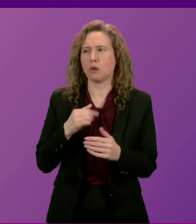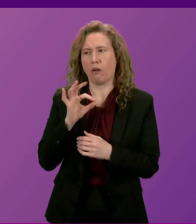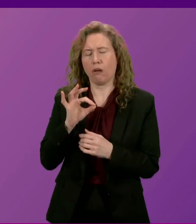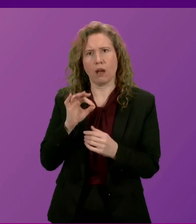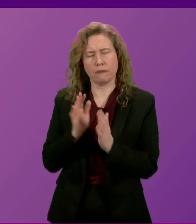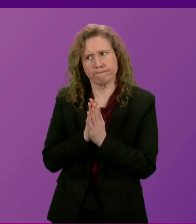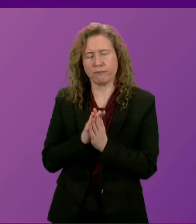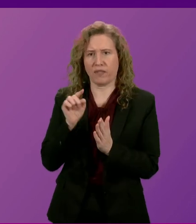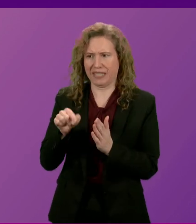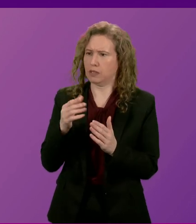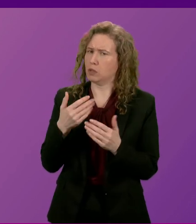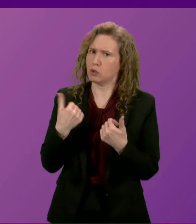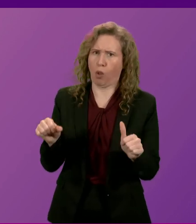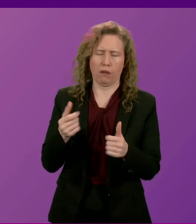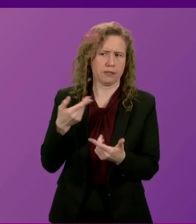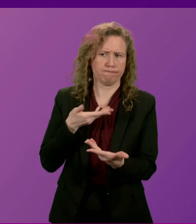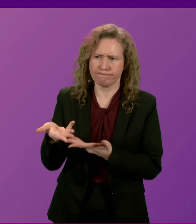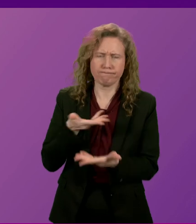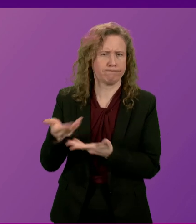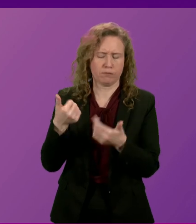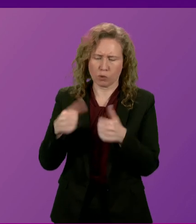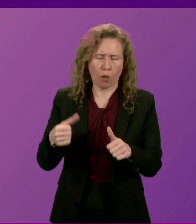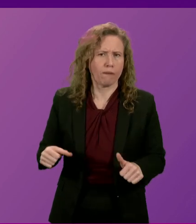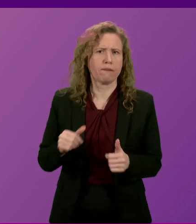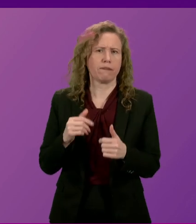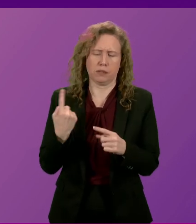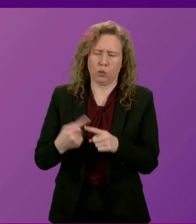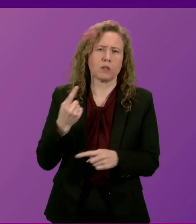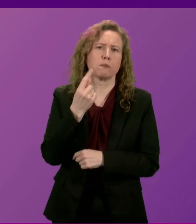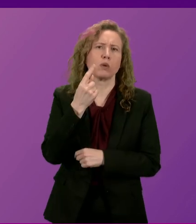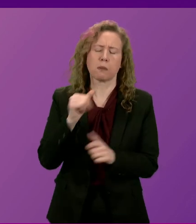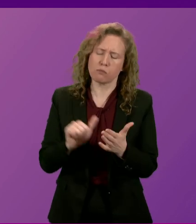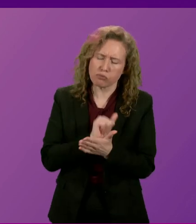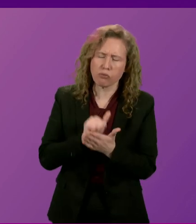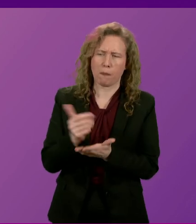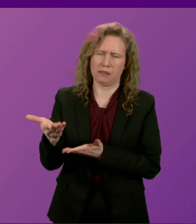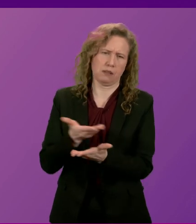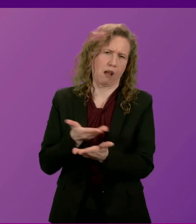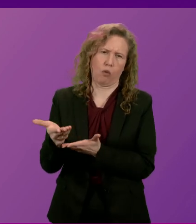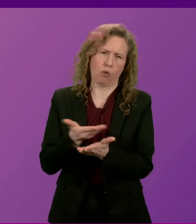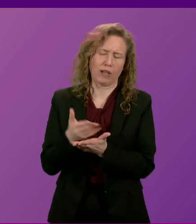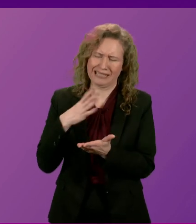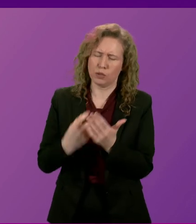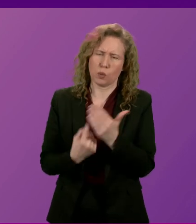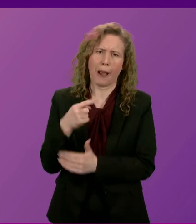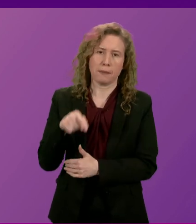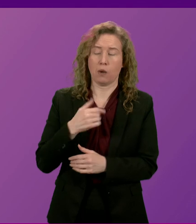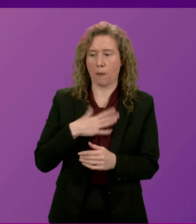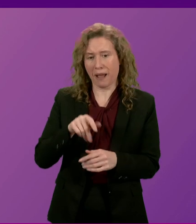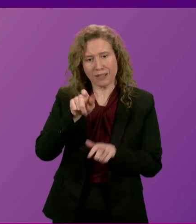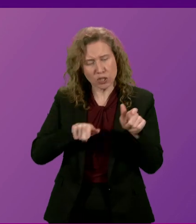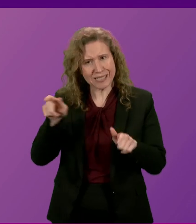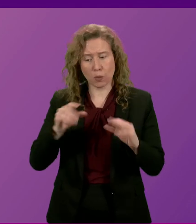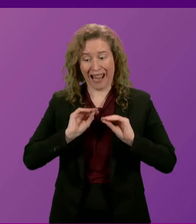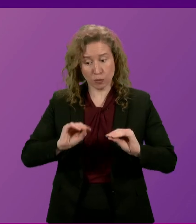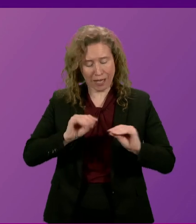speedily by dialogue between Unison and the local authority employers, where the proper dialogue should be undertaken, and for my constituents' education